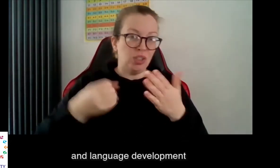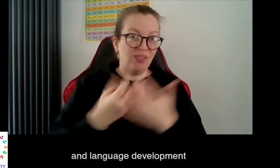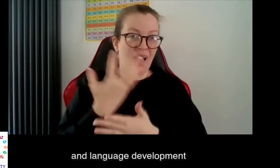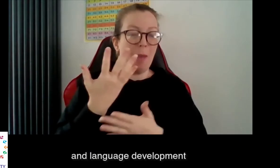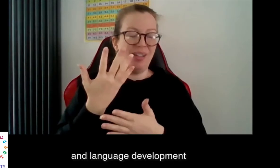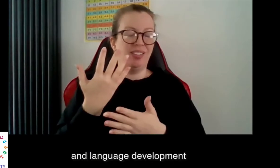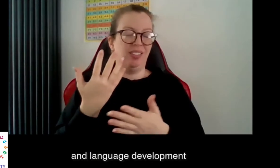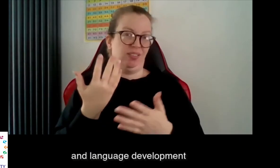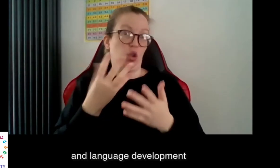development.